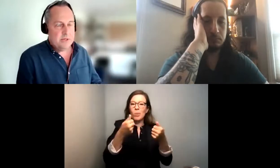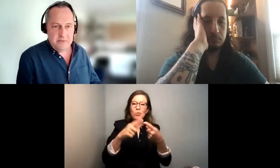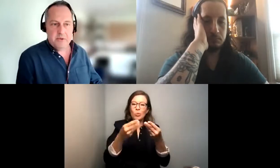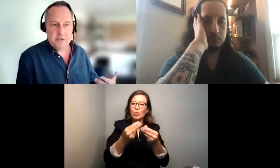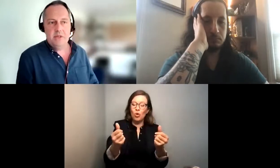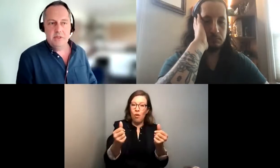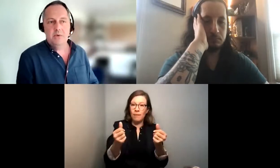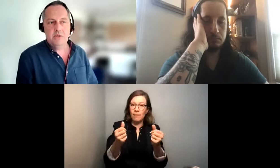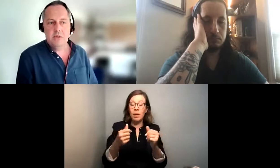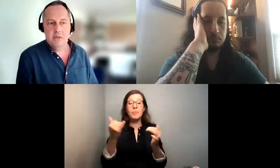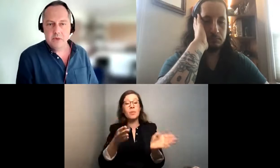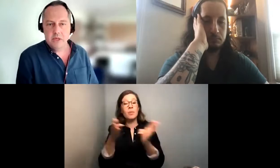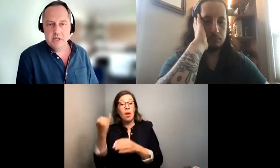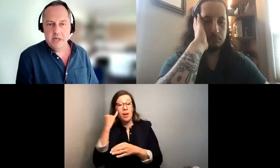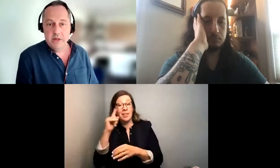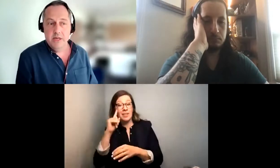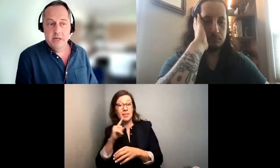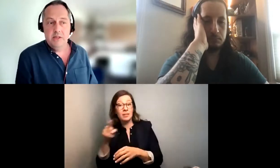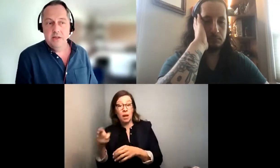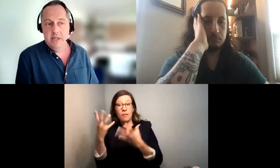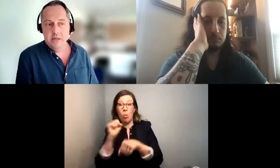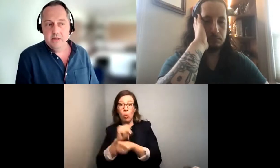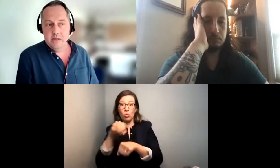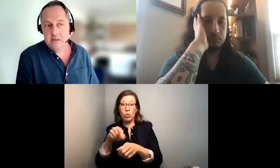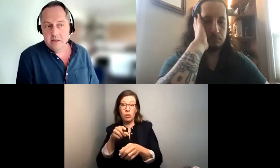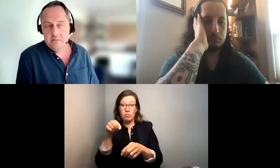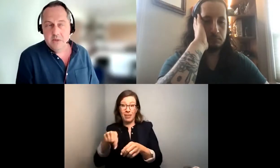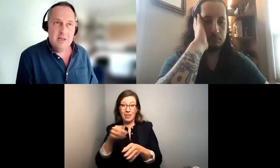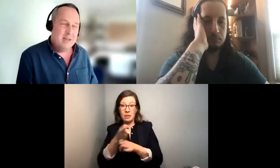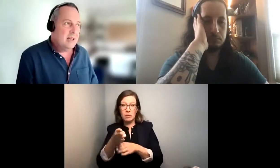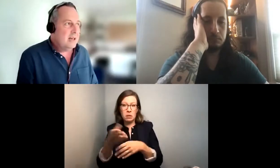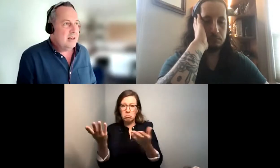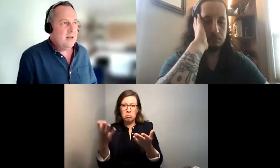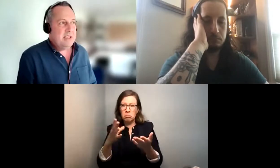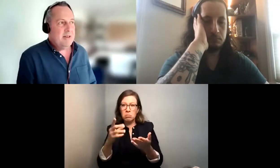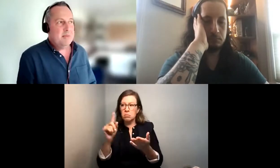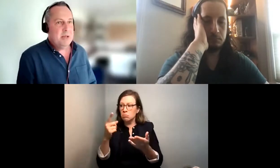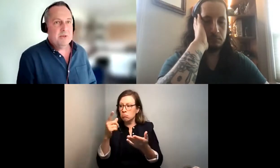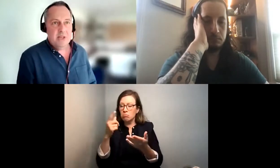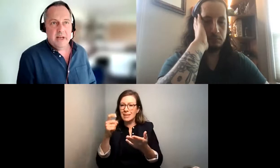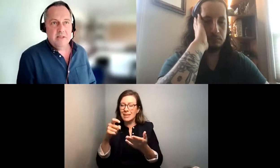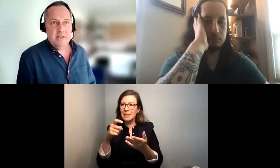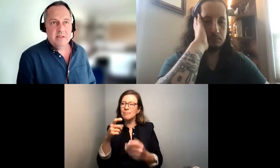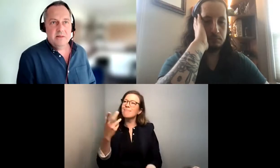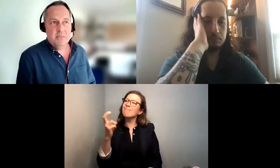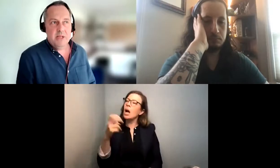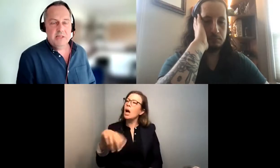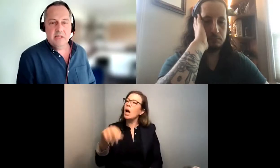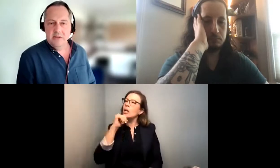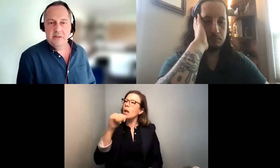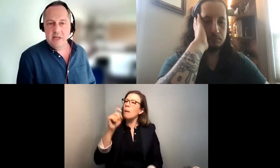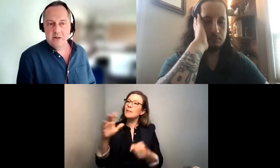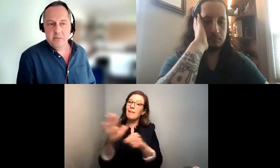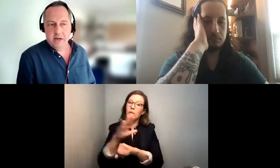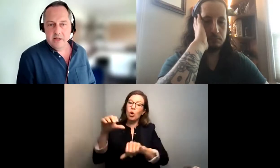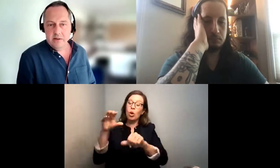if you were a deaf person and you want to do work in this area, then you need not necessarily computer science, but it's the